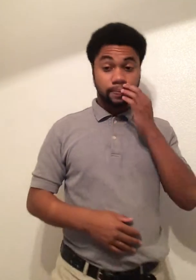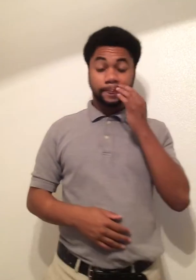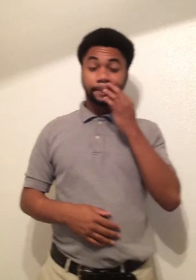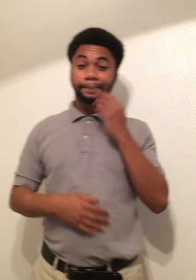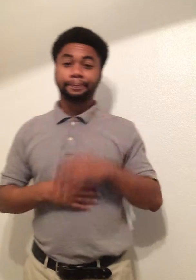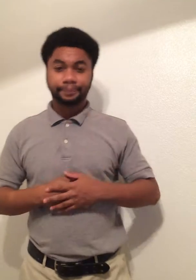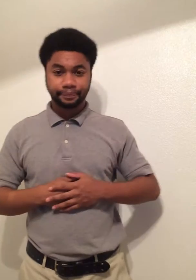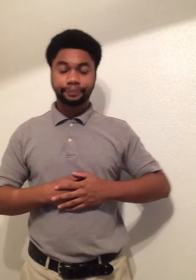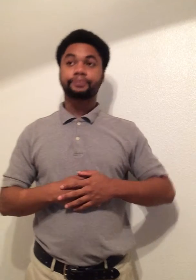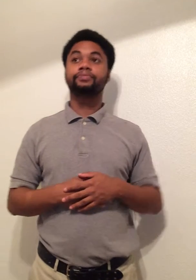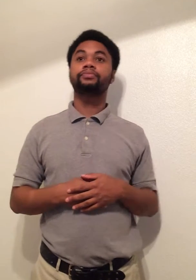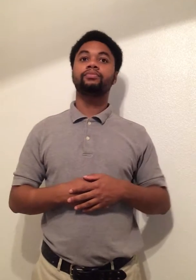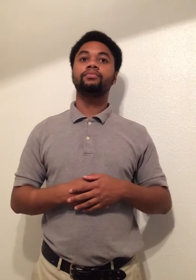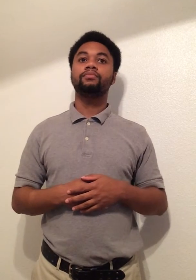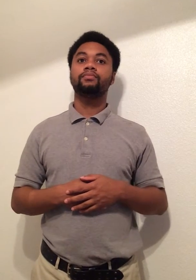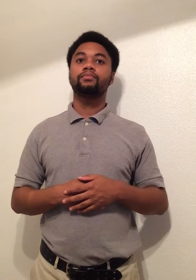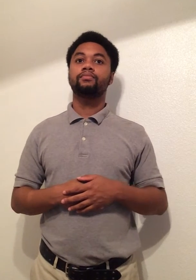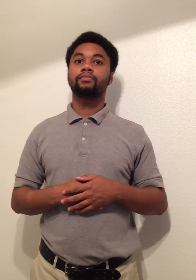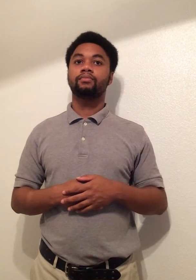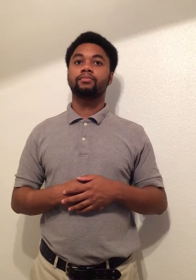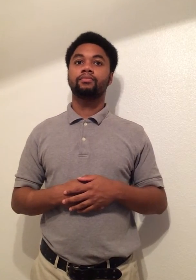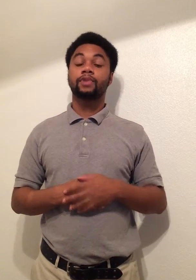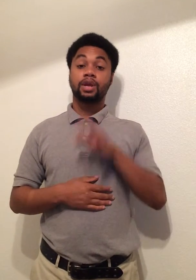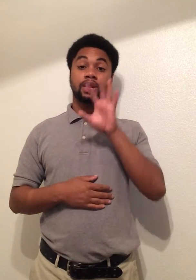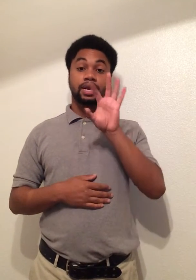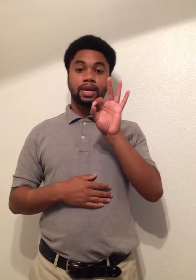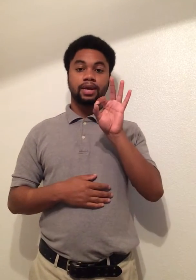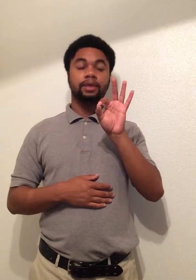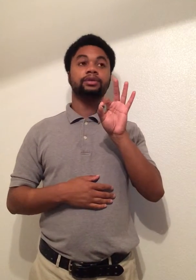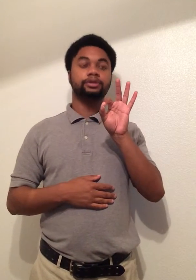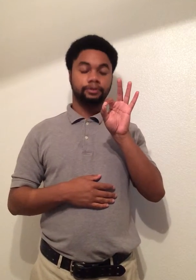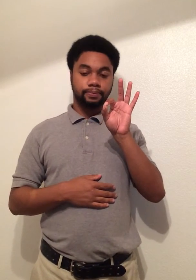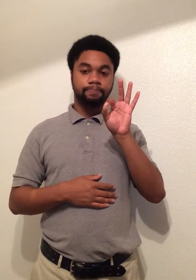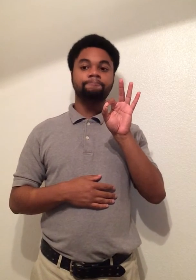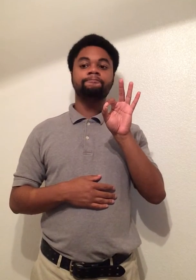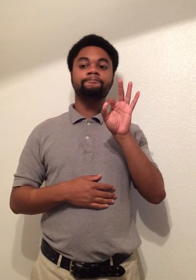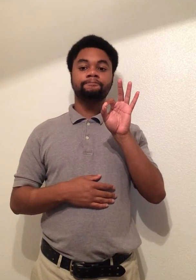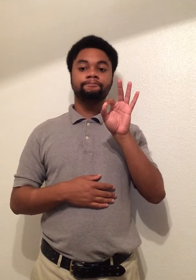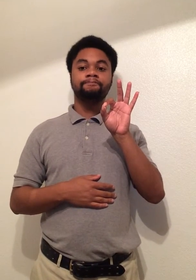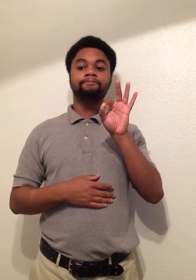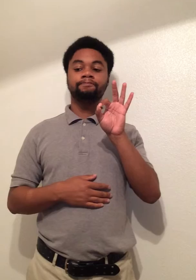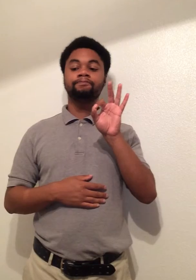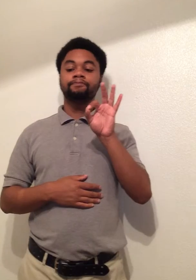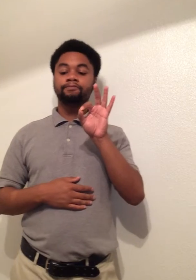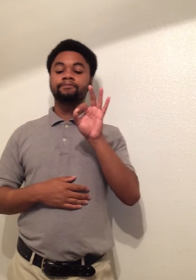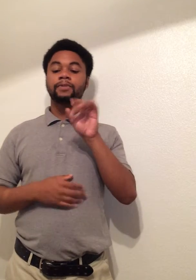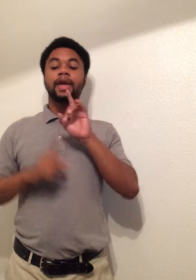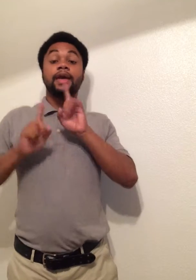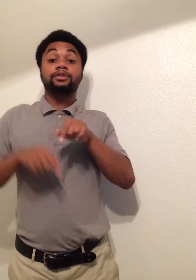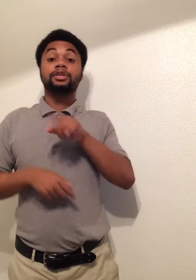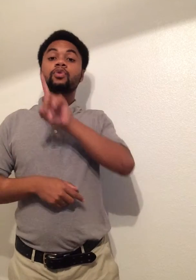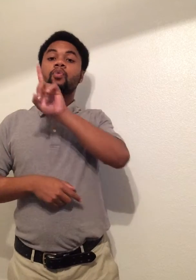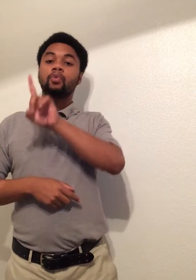9, which is 36. So that gives me 1,039 and 2/4. Some of of you